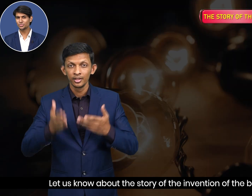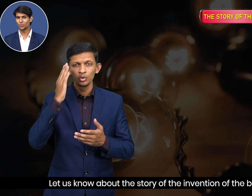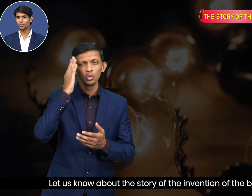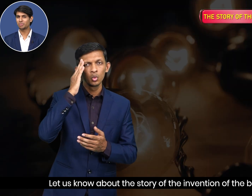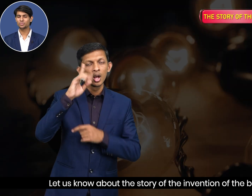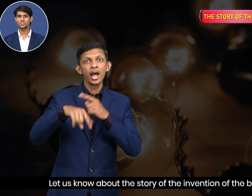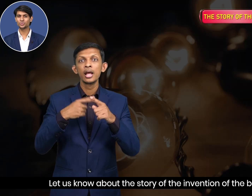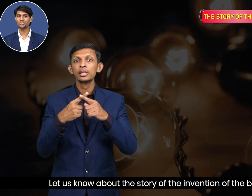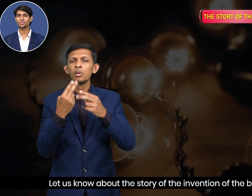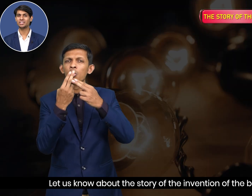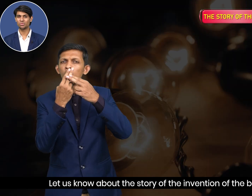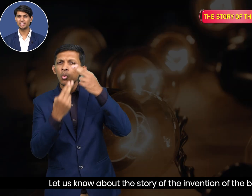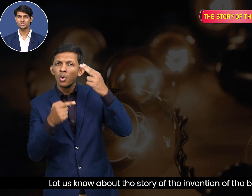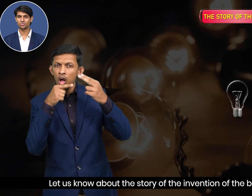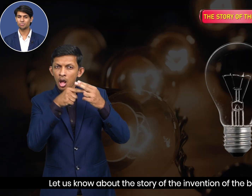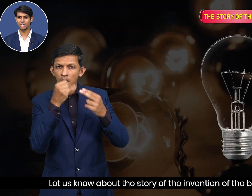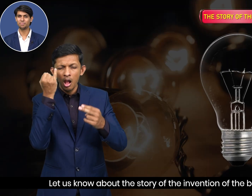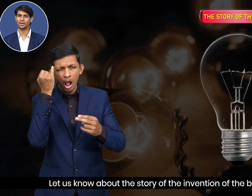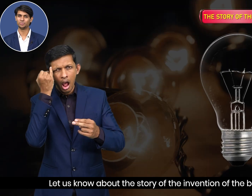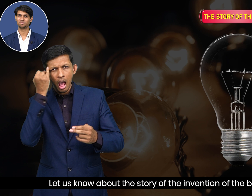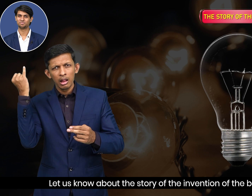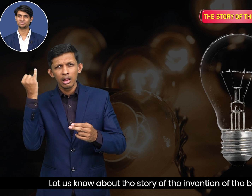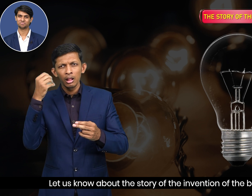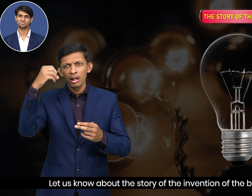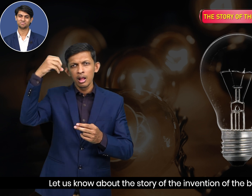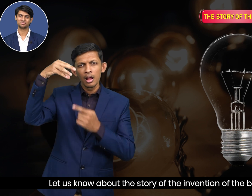Let us know about the story of the invention of the bulb now.